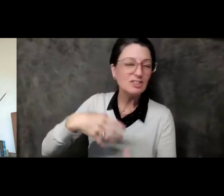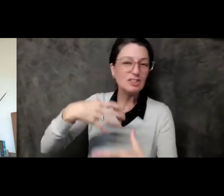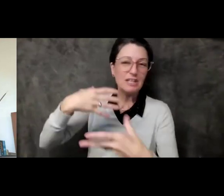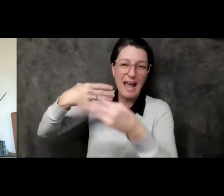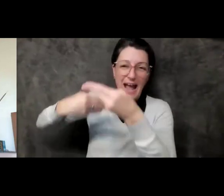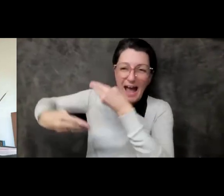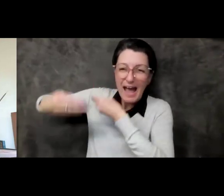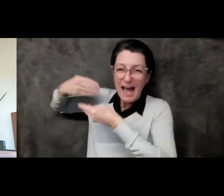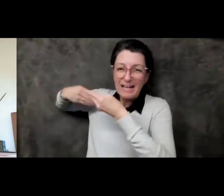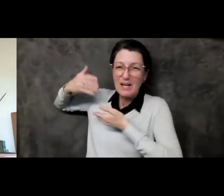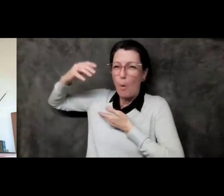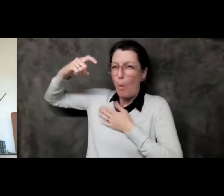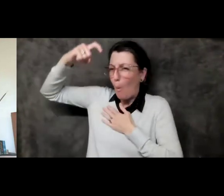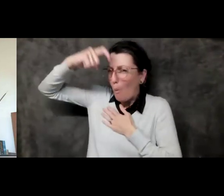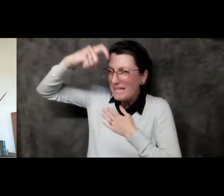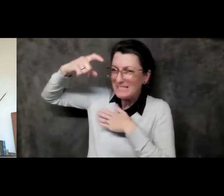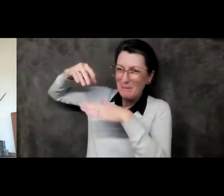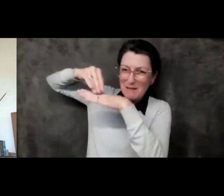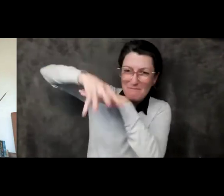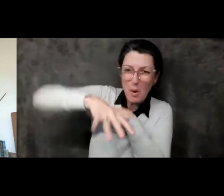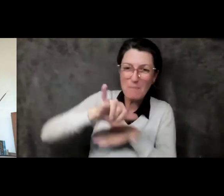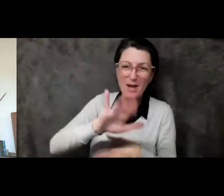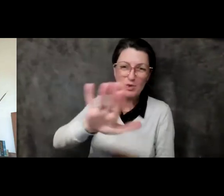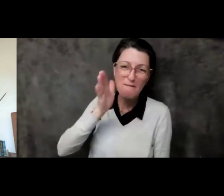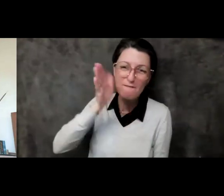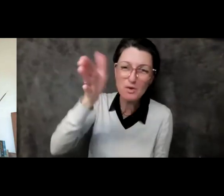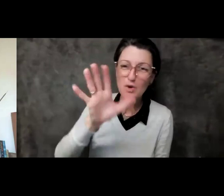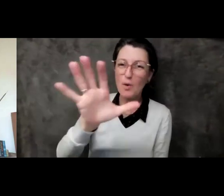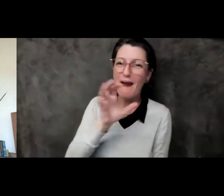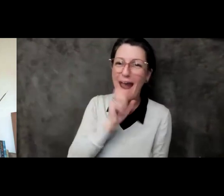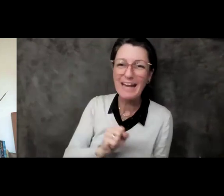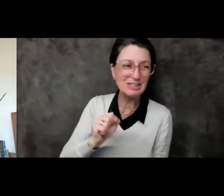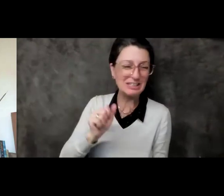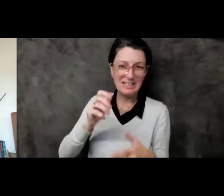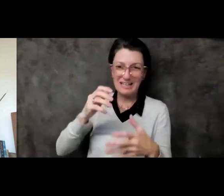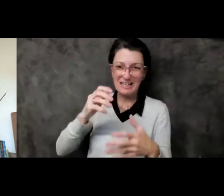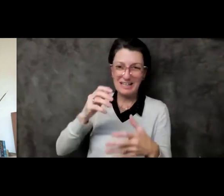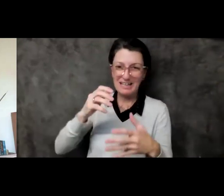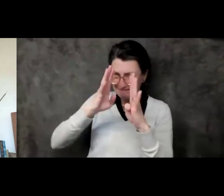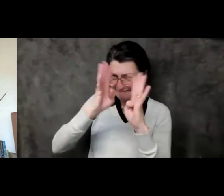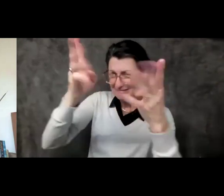and collective, ancient and future, shall now be forged into resistance.